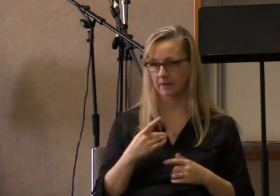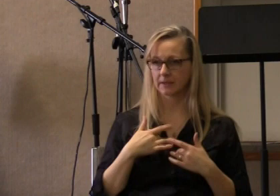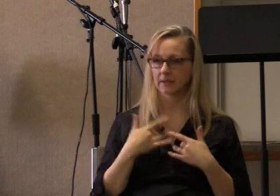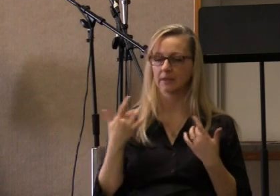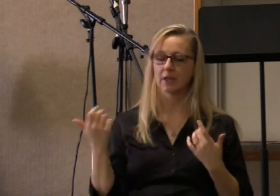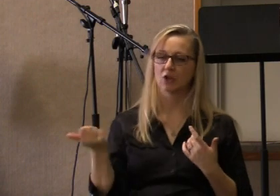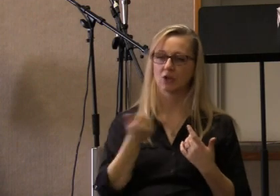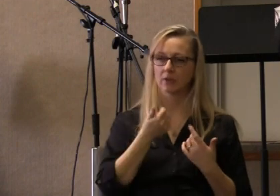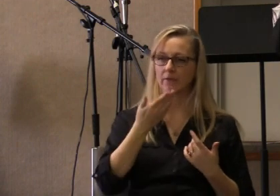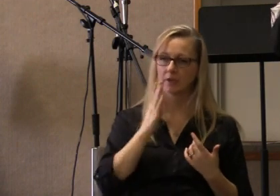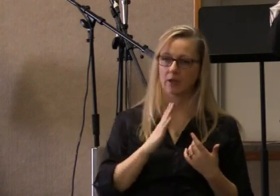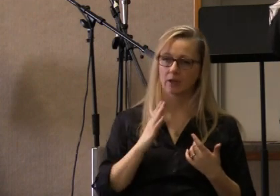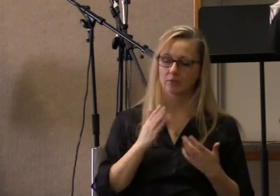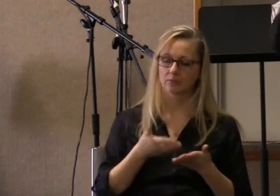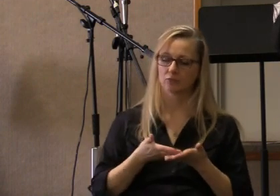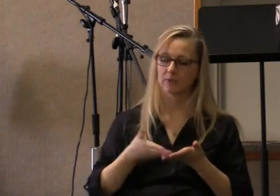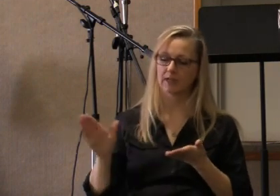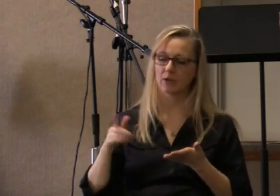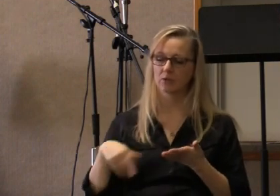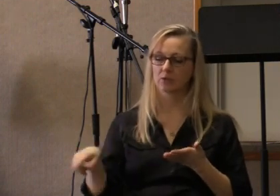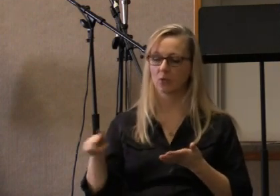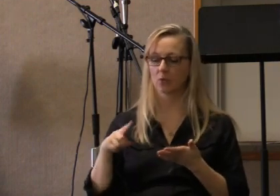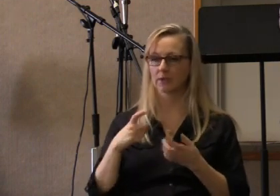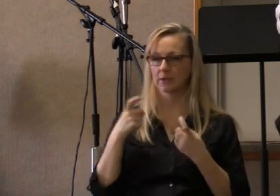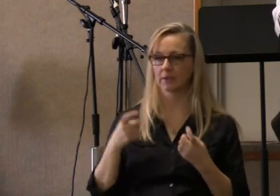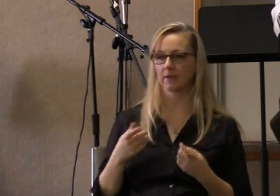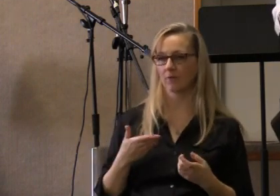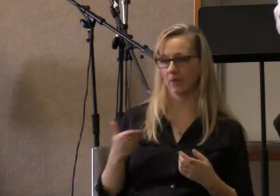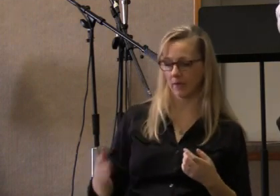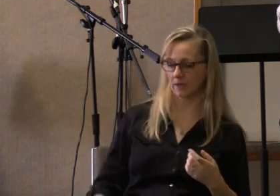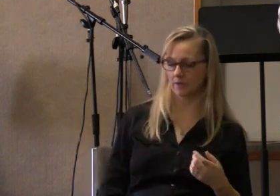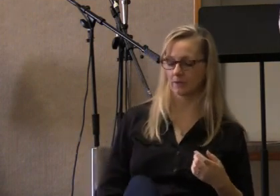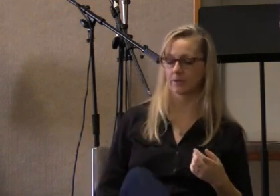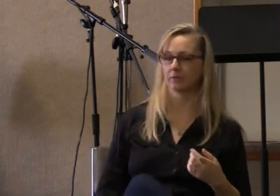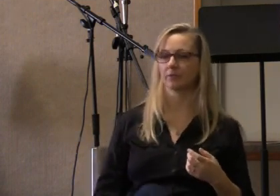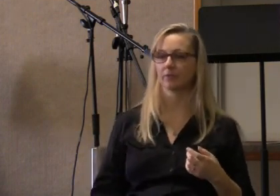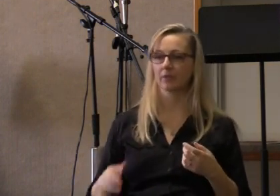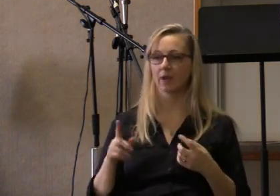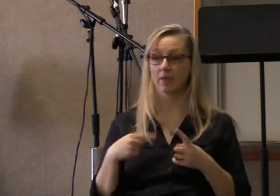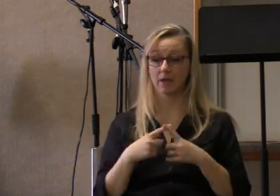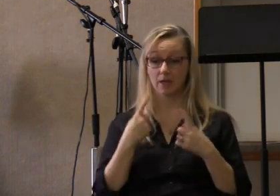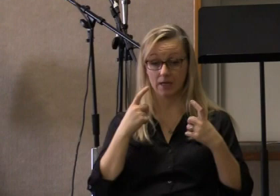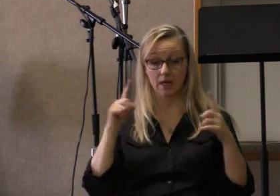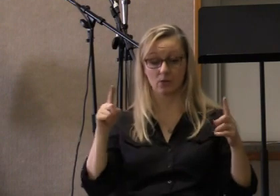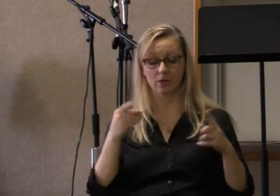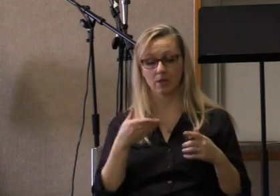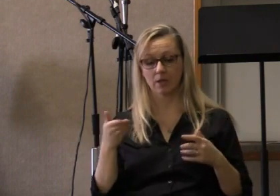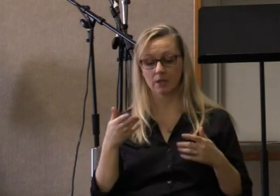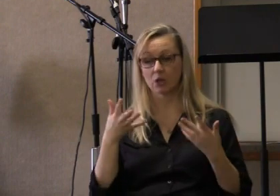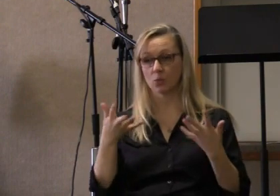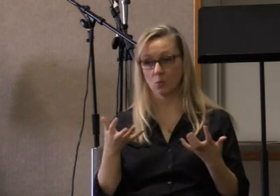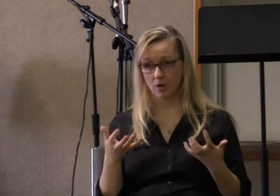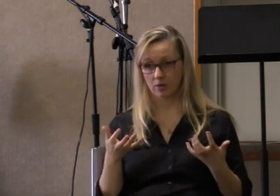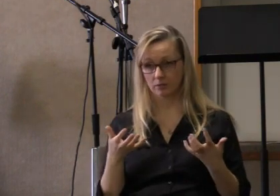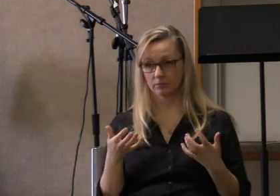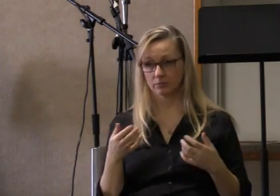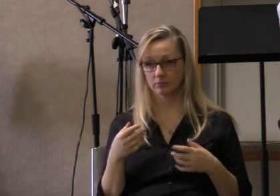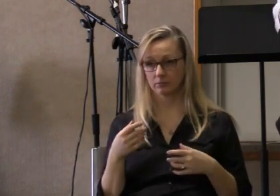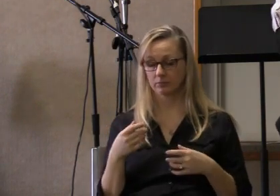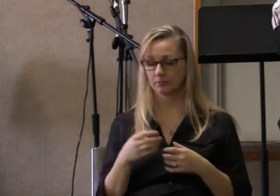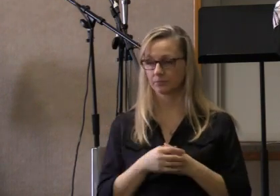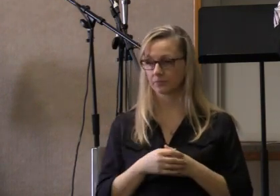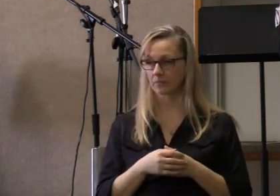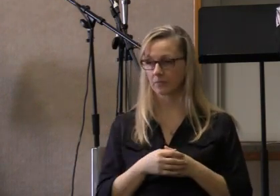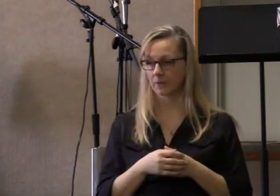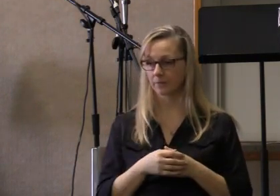God. Renounce those sinful things. Announce the things that you should want. Renounce what the devil's telling